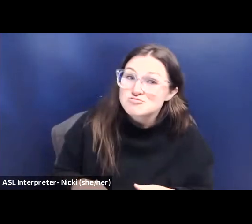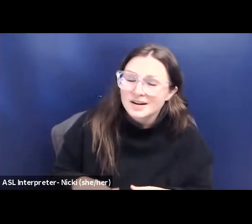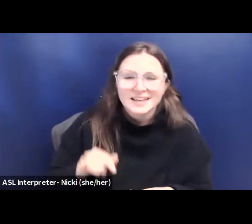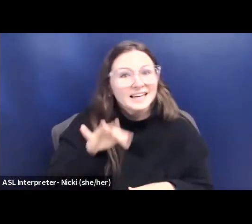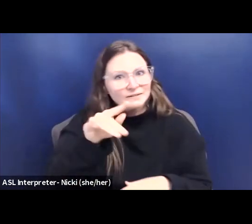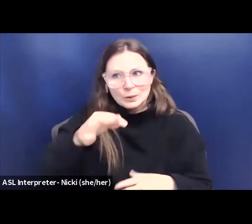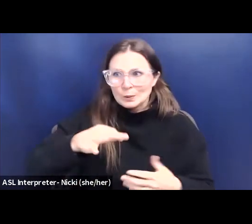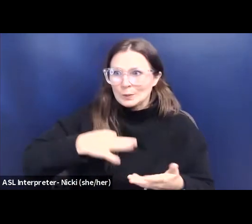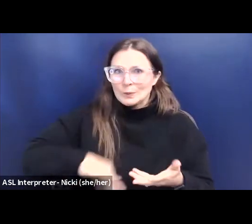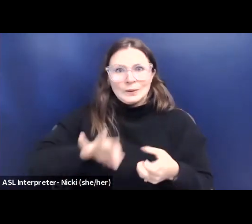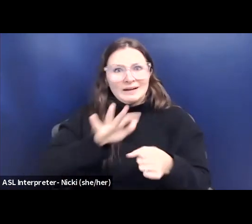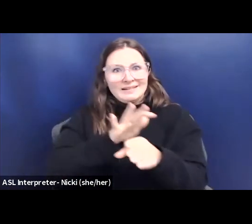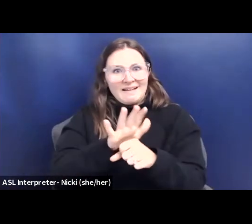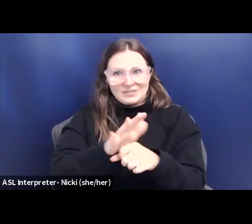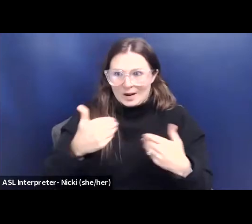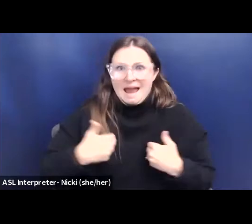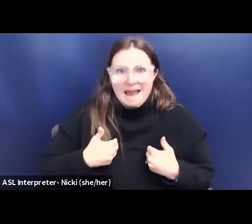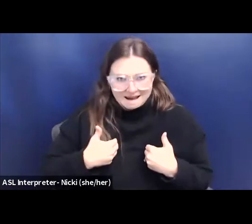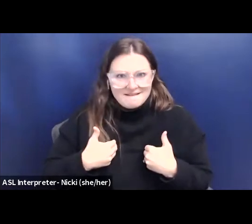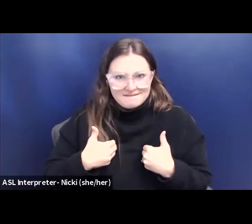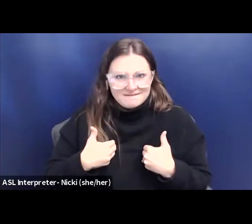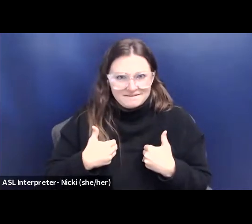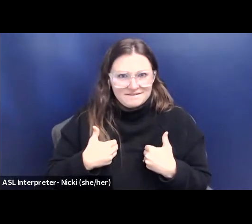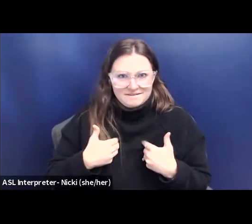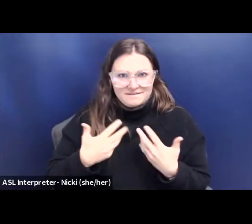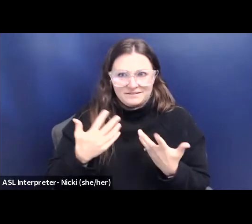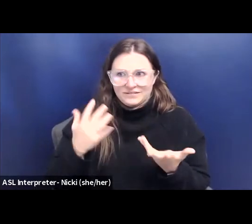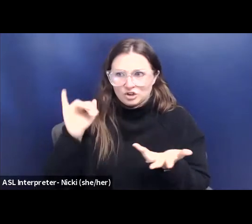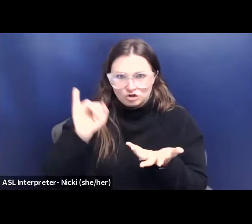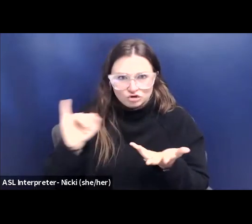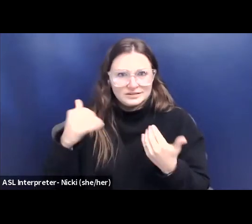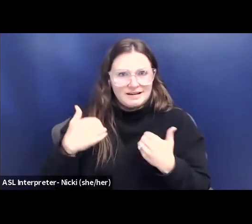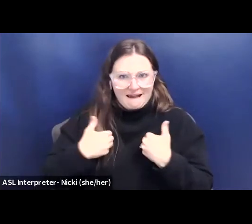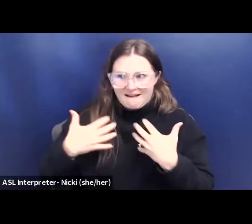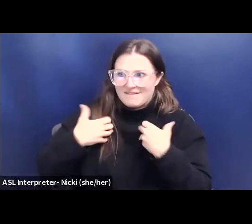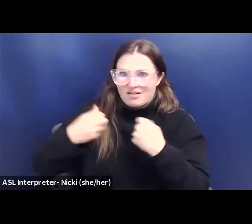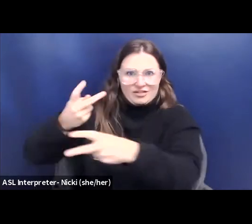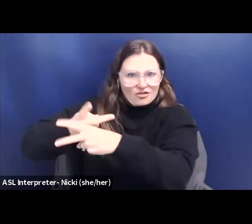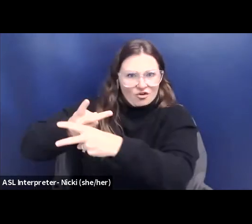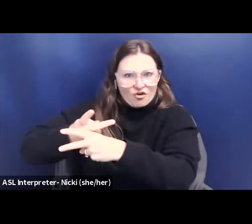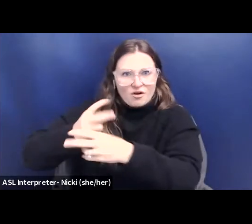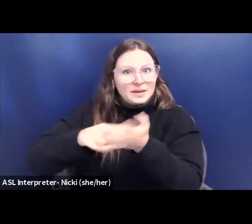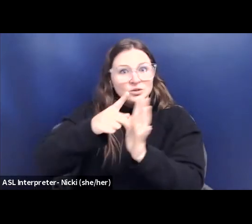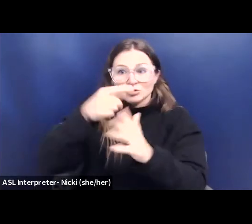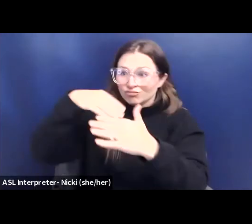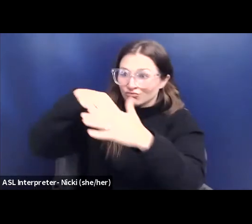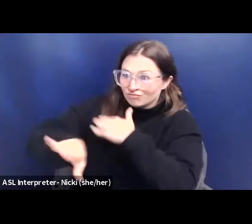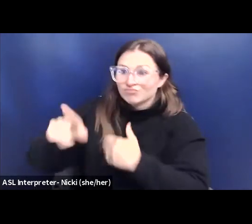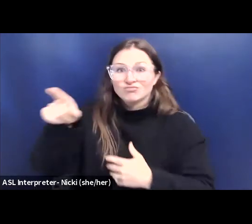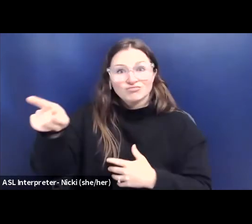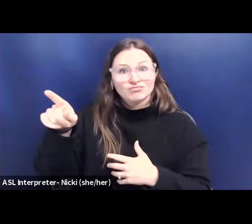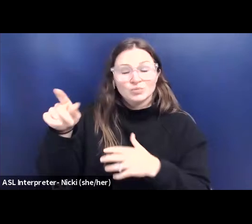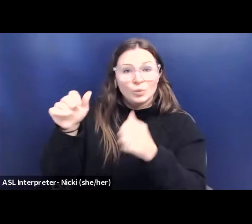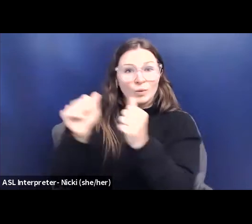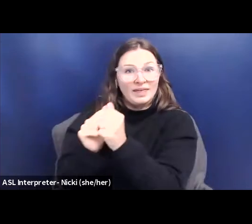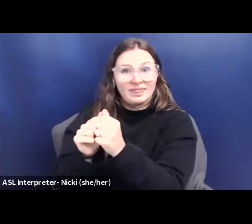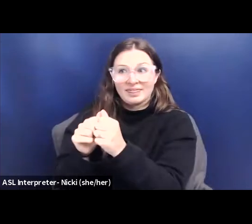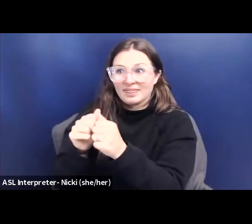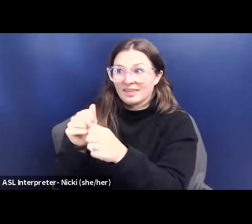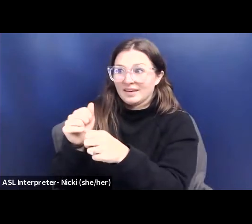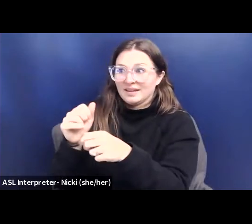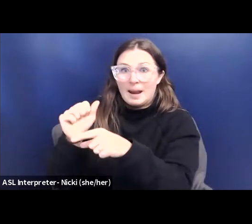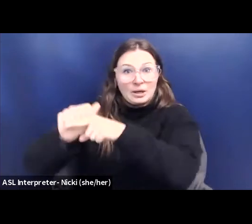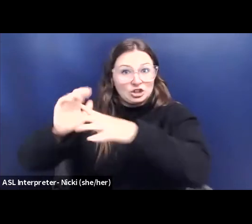have to engage with practitioners on a regular basis who are harming you, right? And a lot